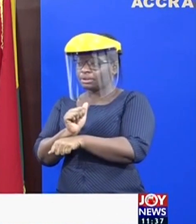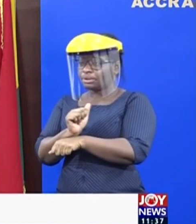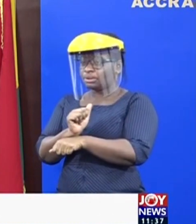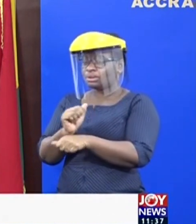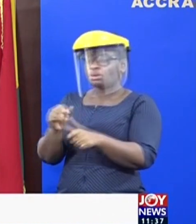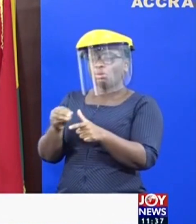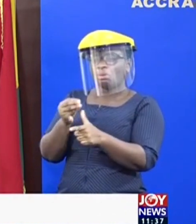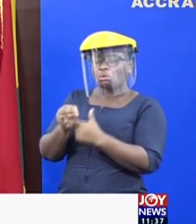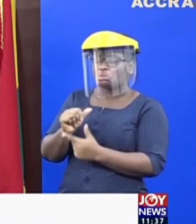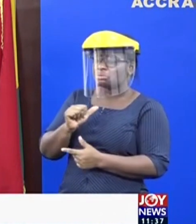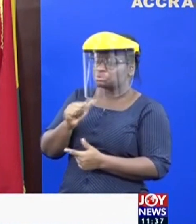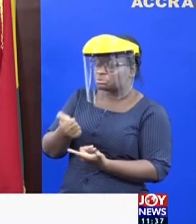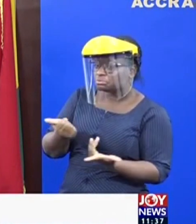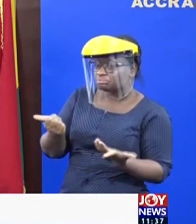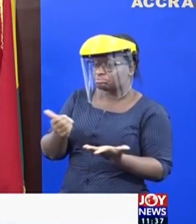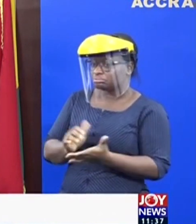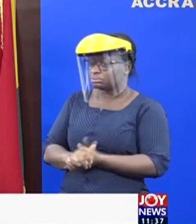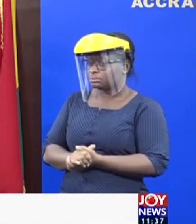azithromycin and those who are on just